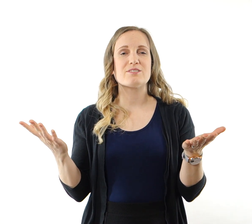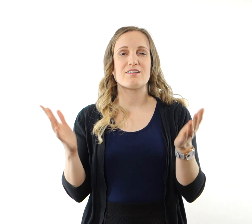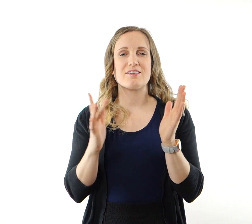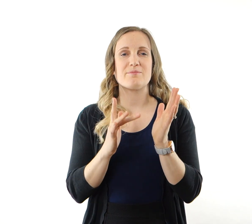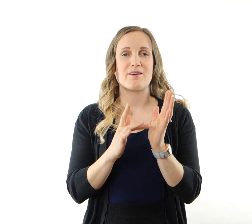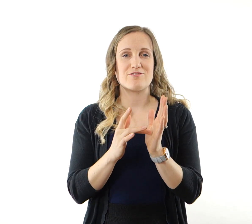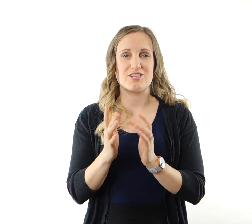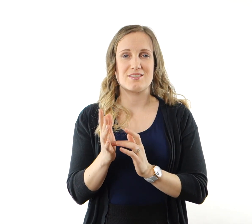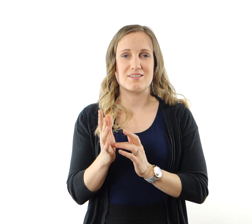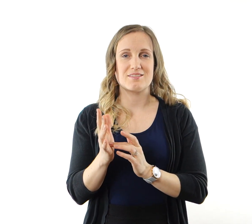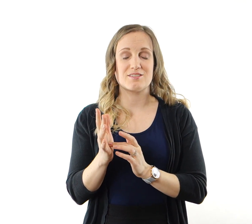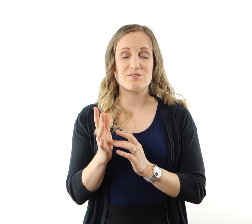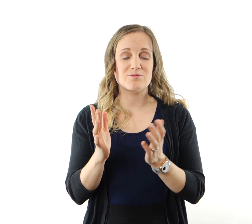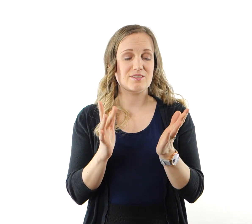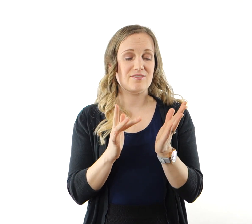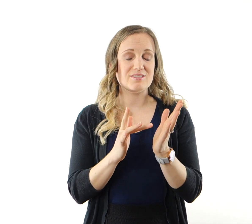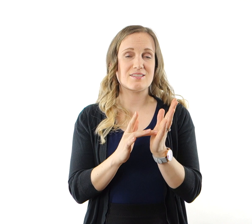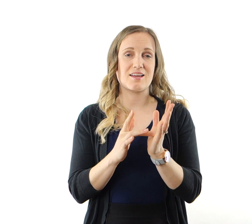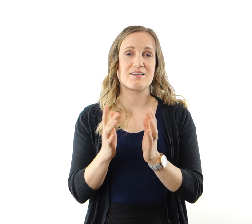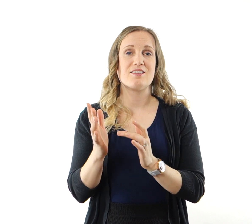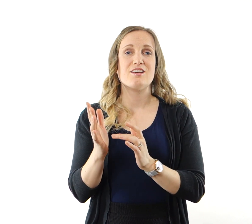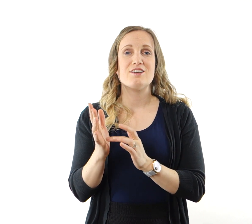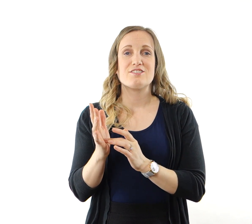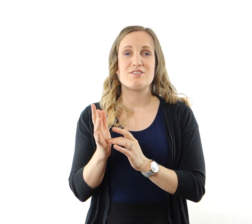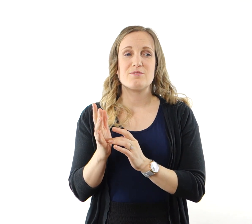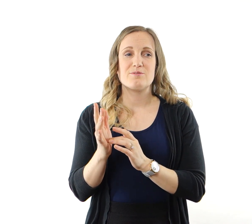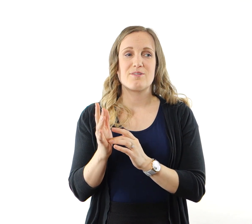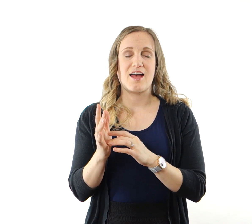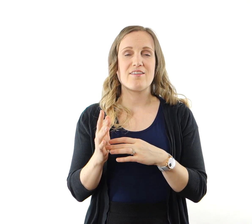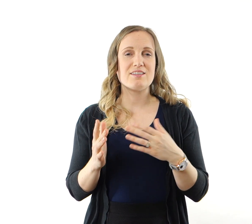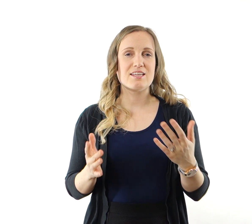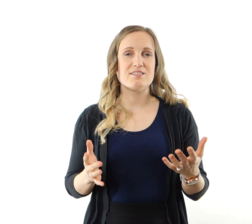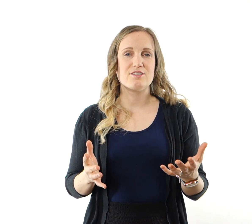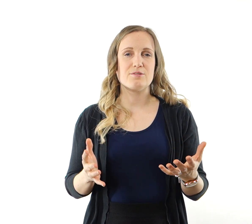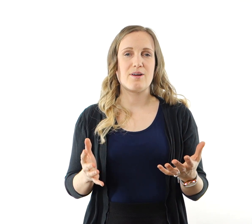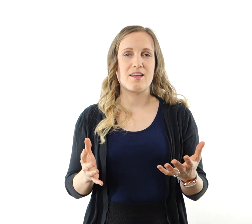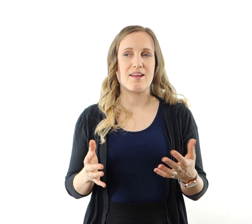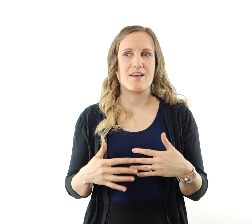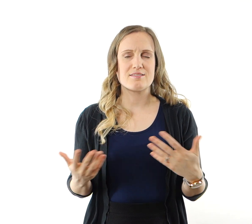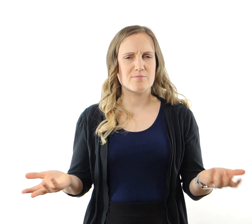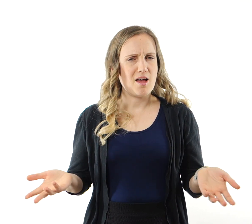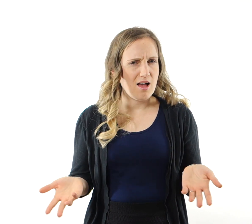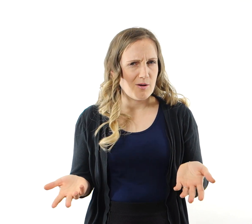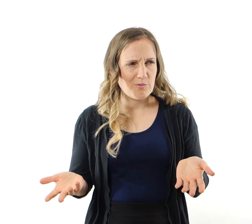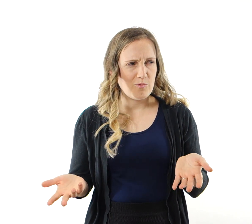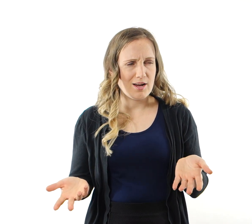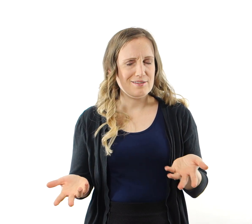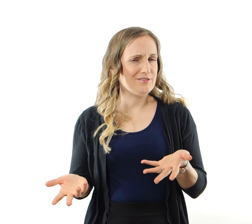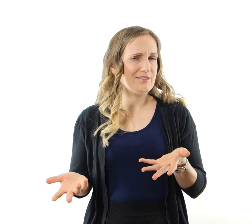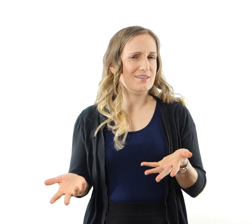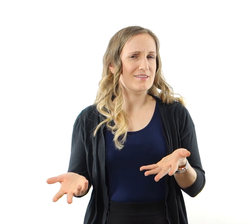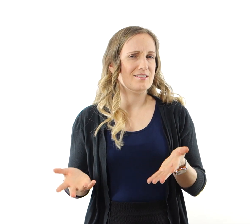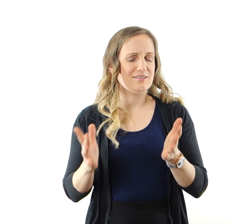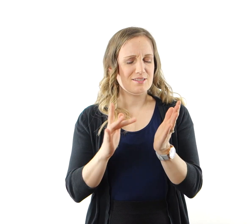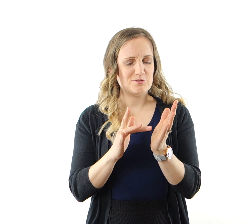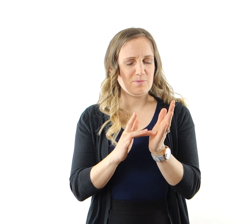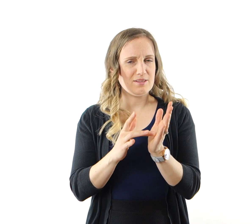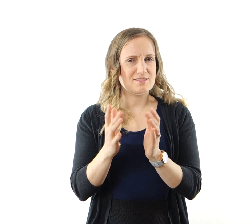talking about Jesus. This is a really fun sign to have the kids do and ask them, why do you think that this would be the sign